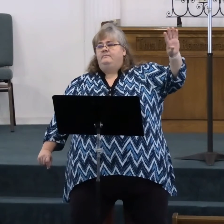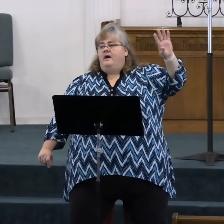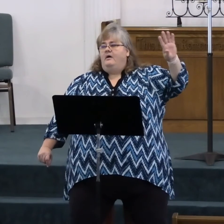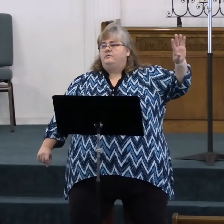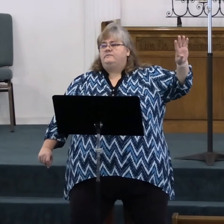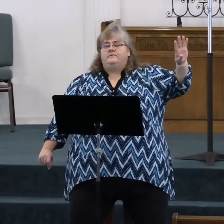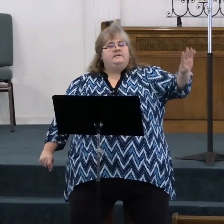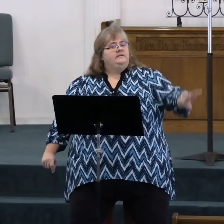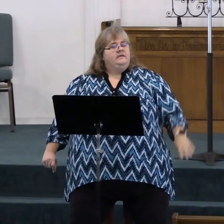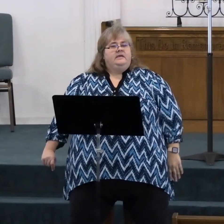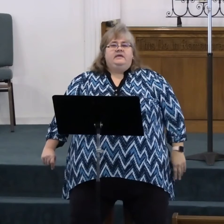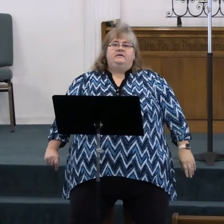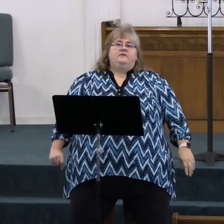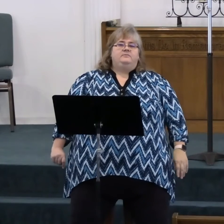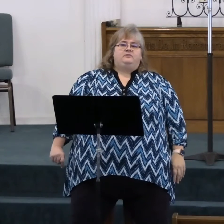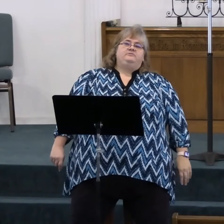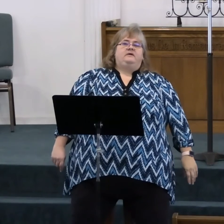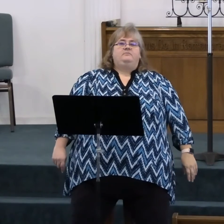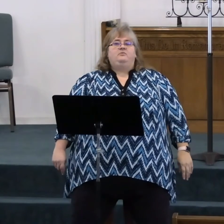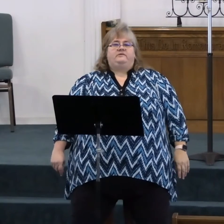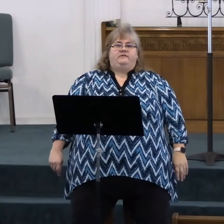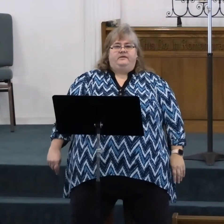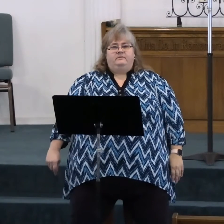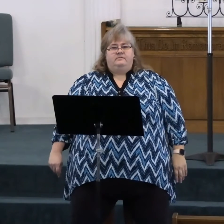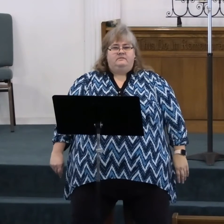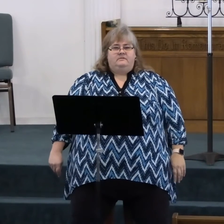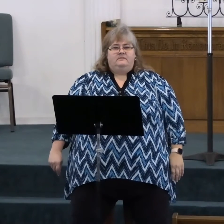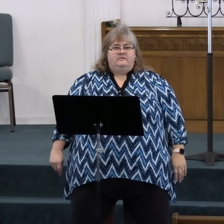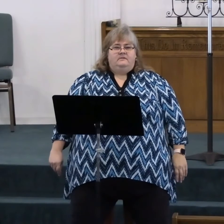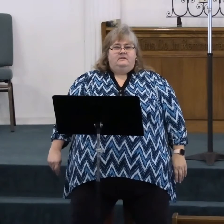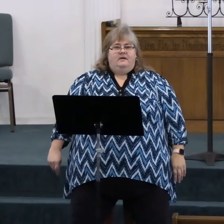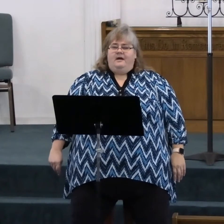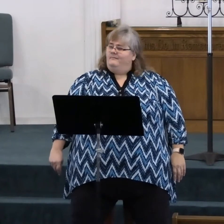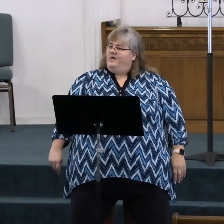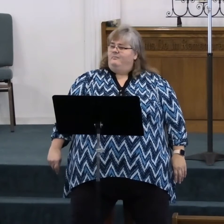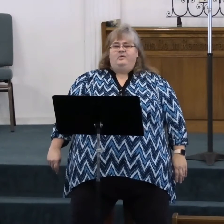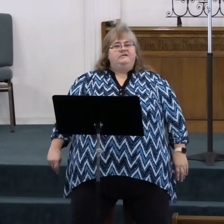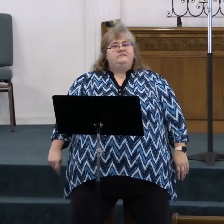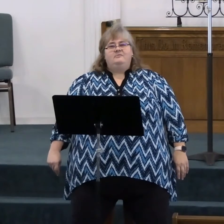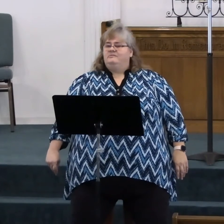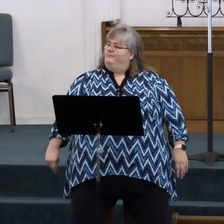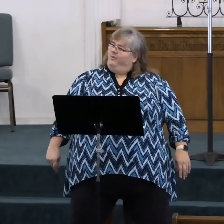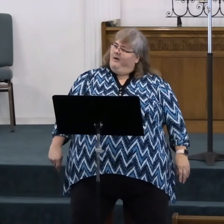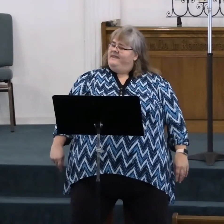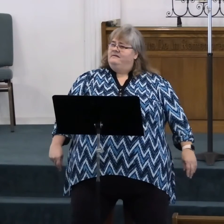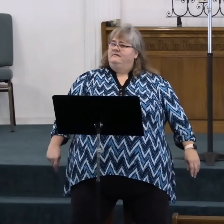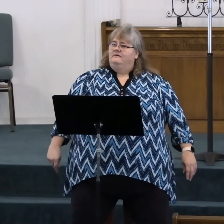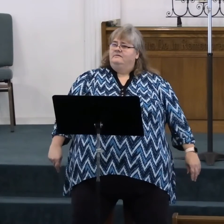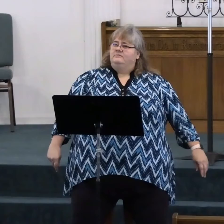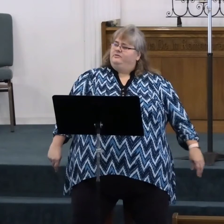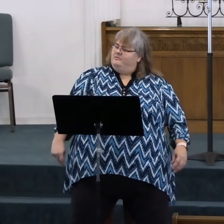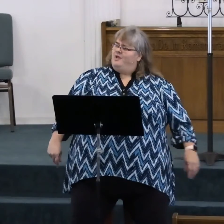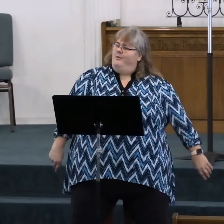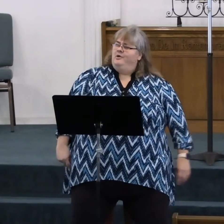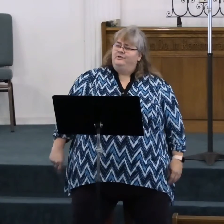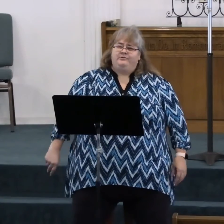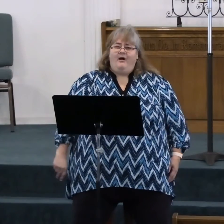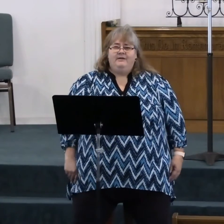my oldest one, he'll look at me, don't tell me what to do. I'm like, boy, you don't, boy, do you know who you're talking